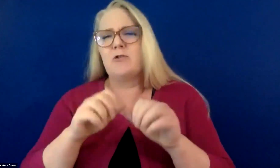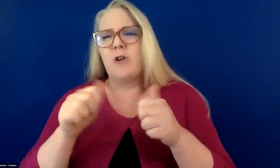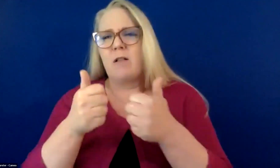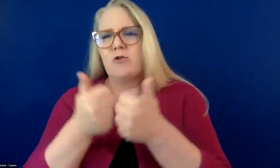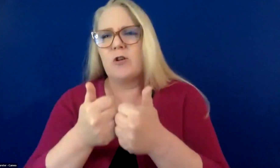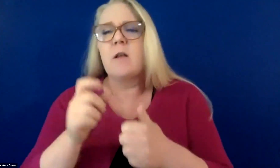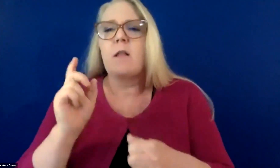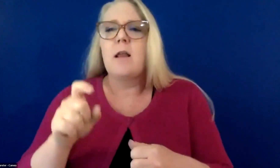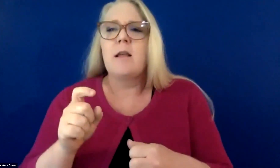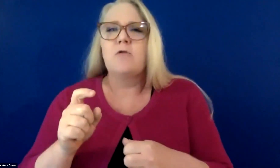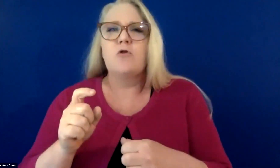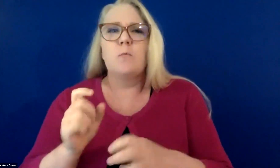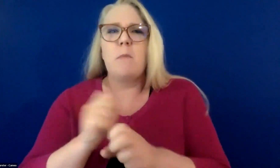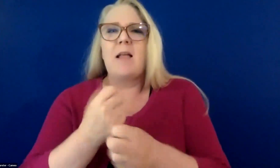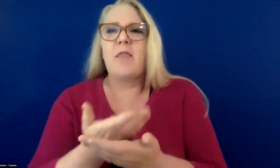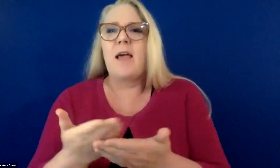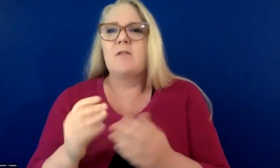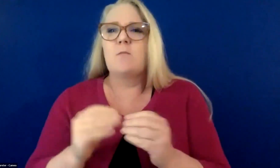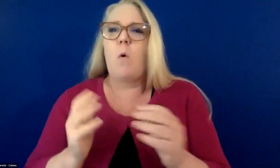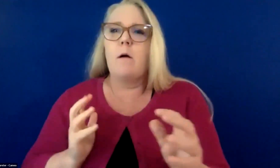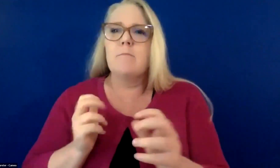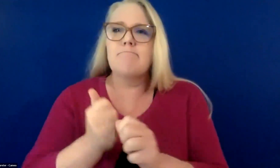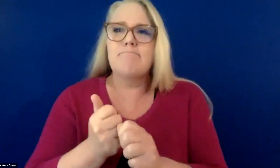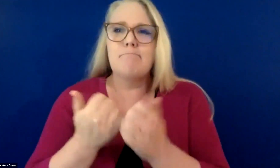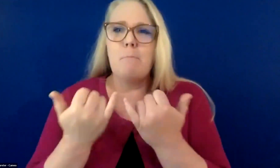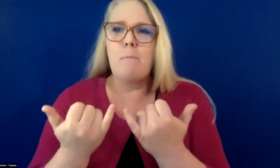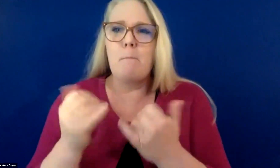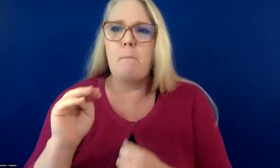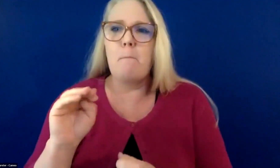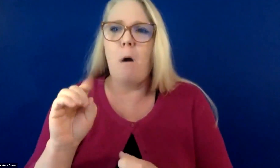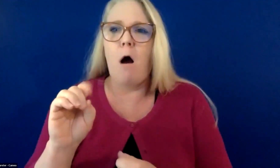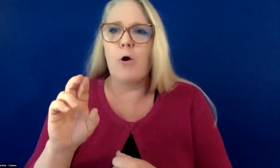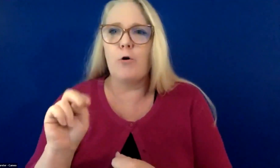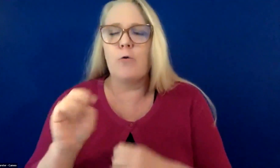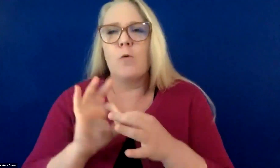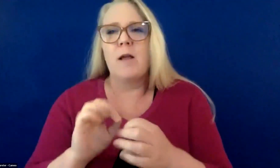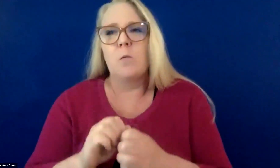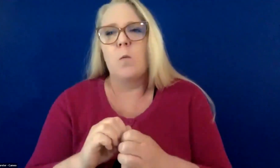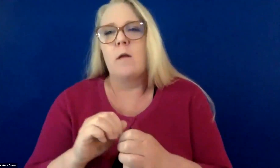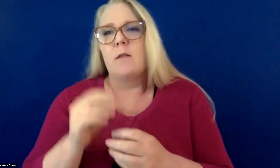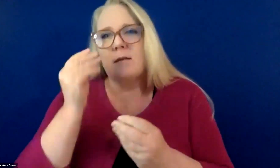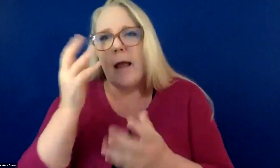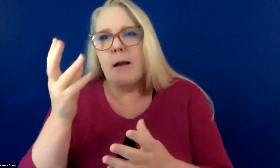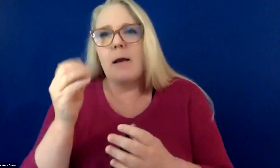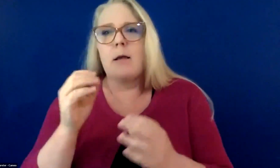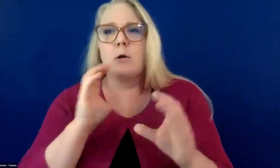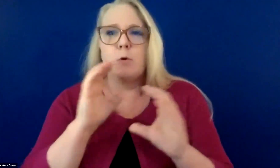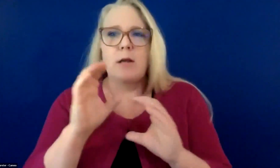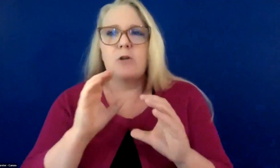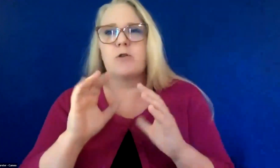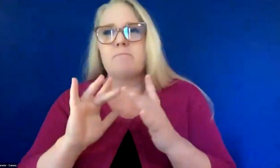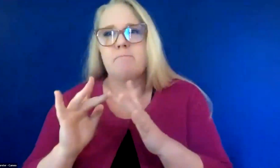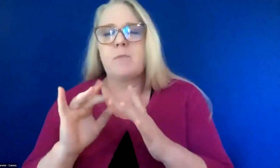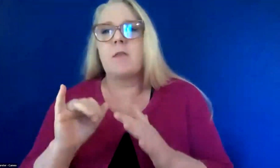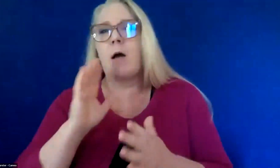that they handle these things, I think, and especially data and communications, will significantly help us as we